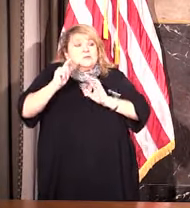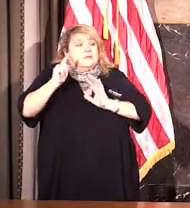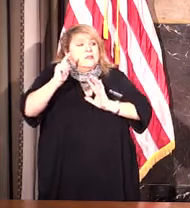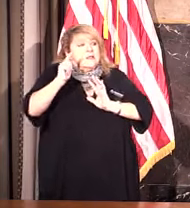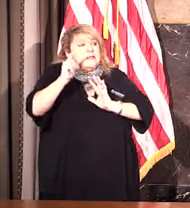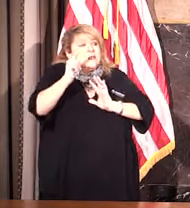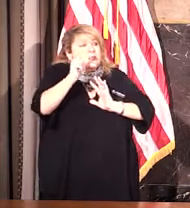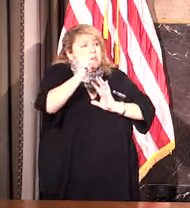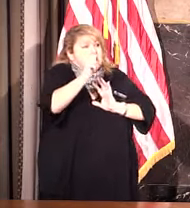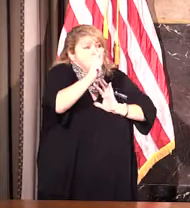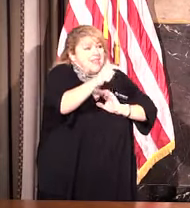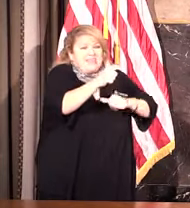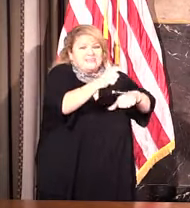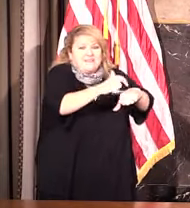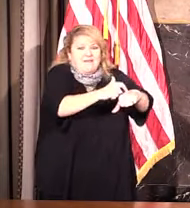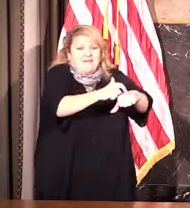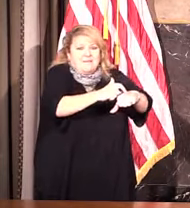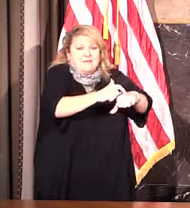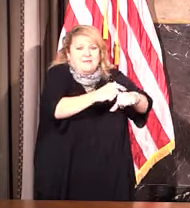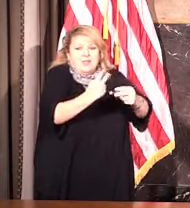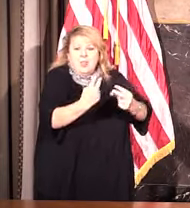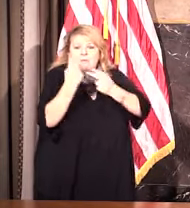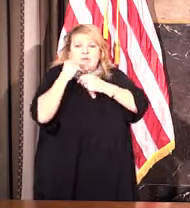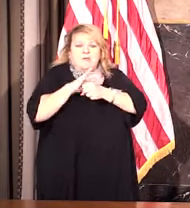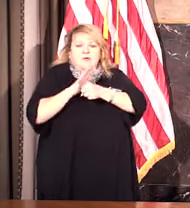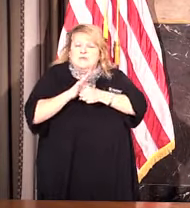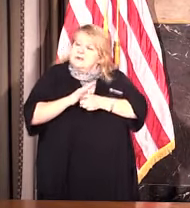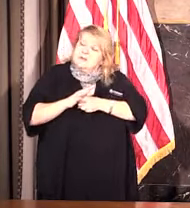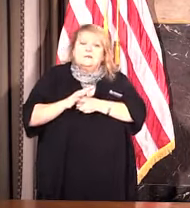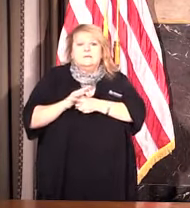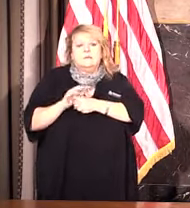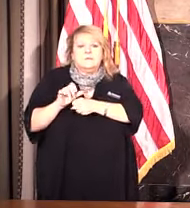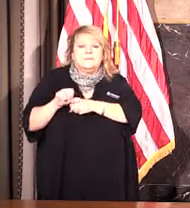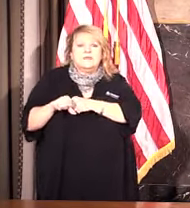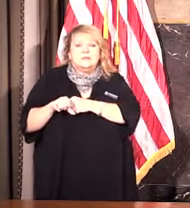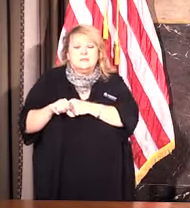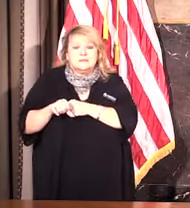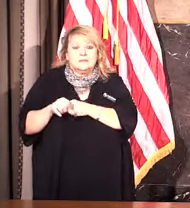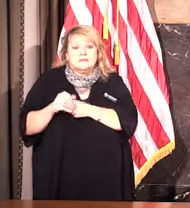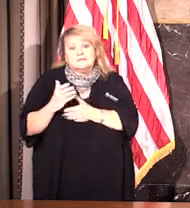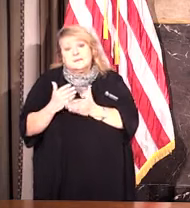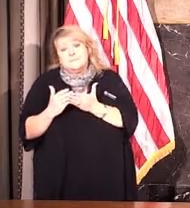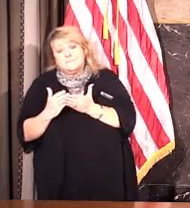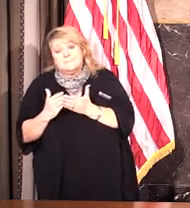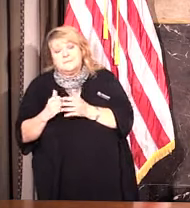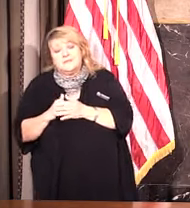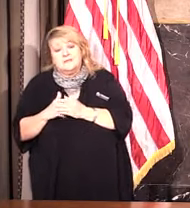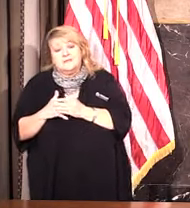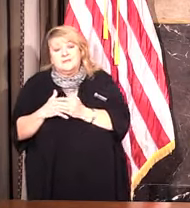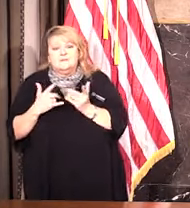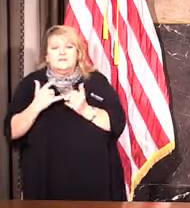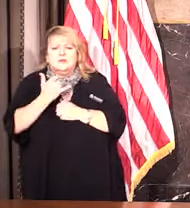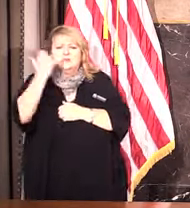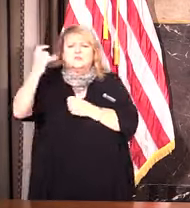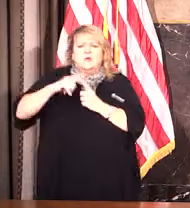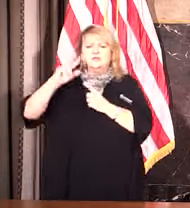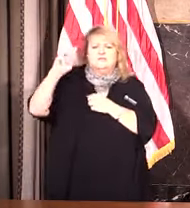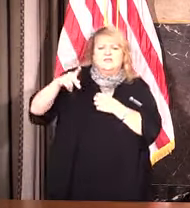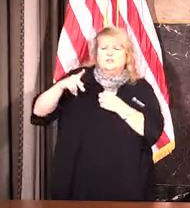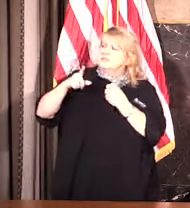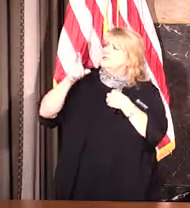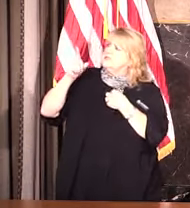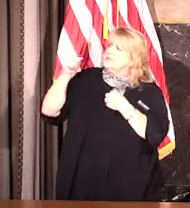do want to say, and this was a big point of the call on Monday with the Vice President, in addition to